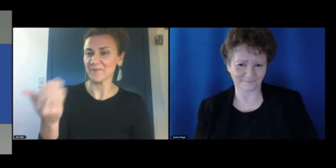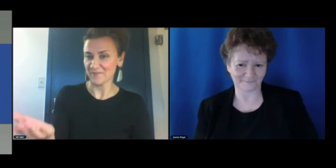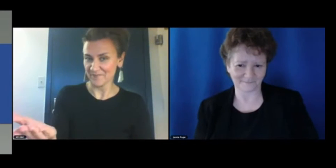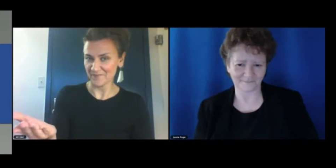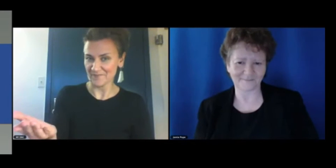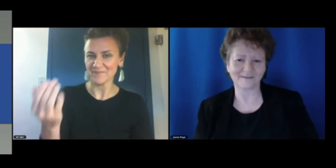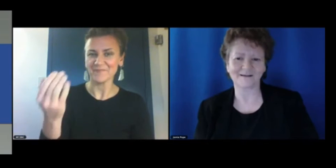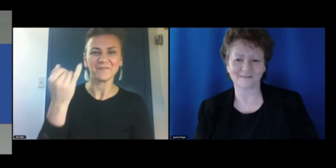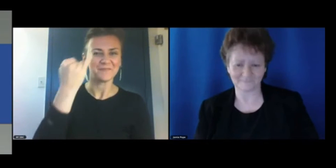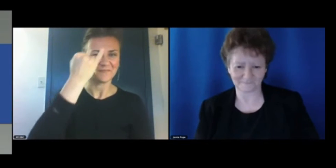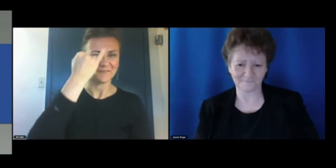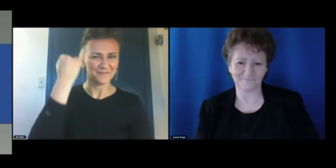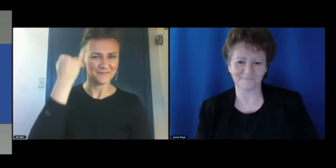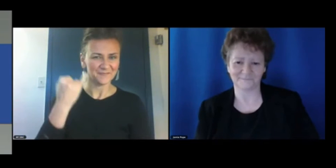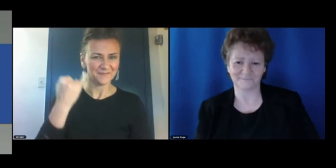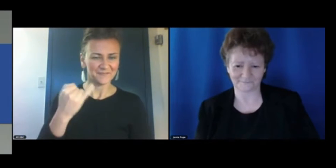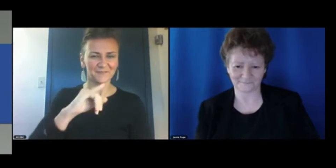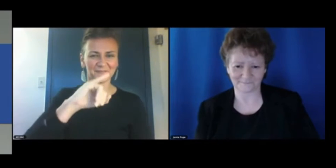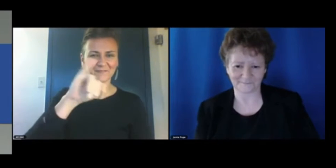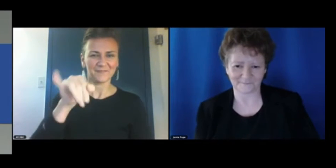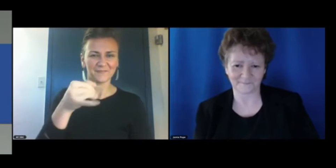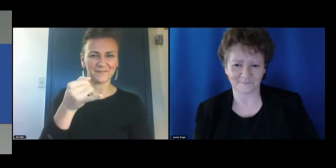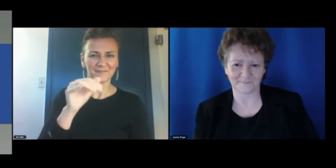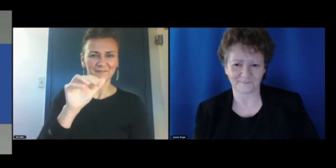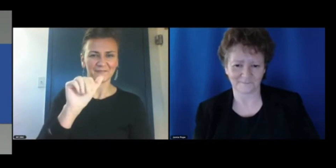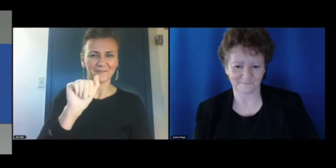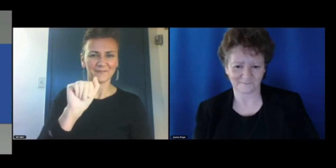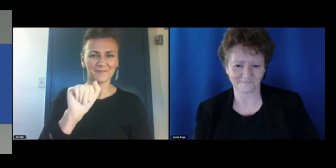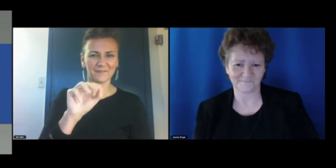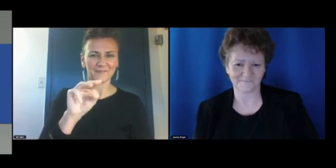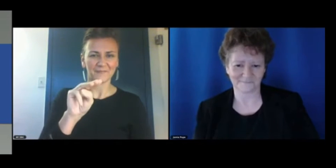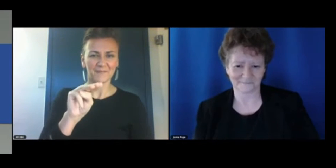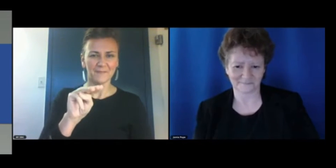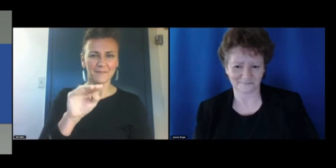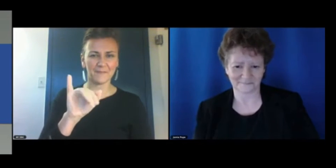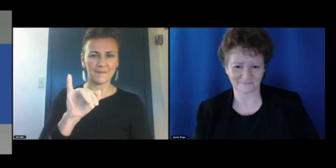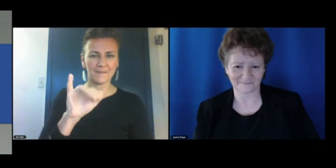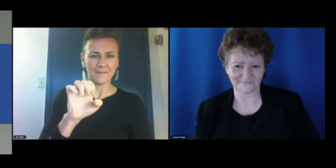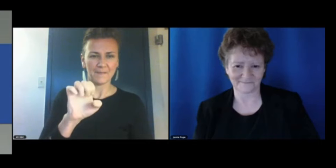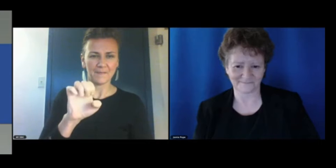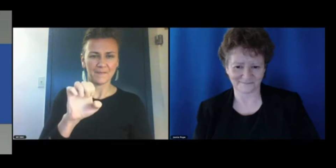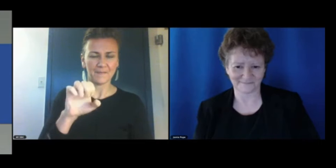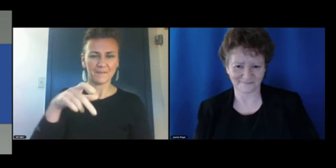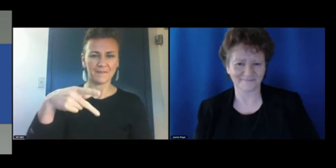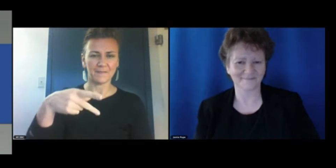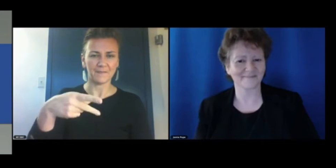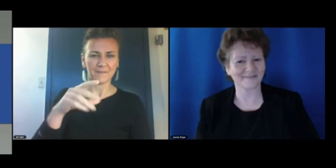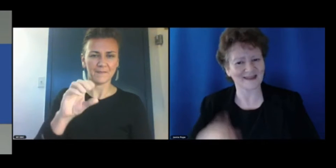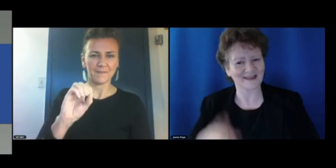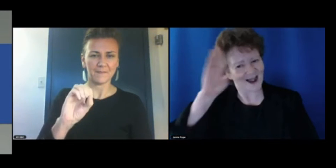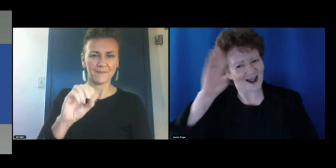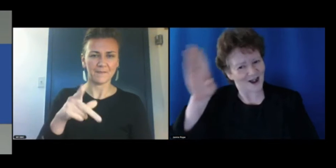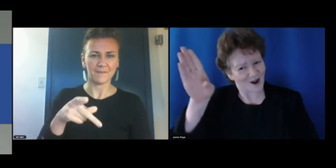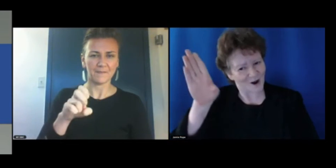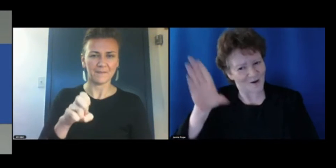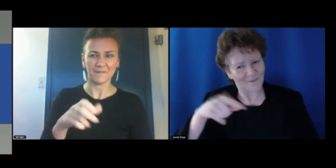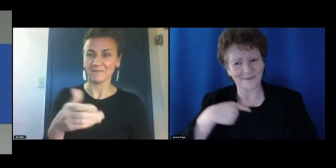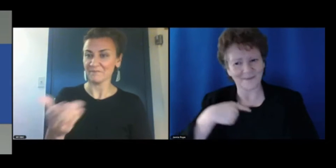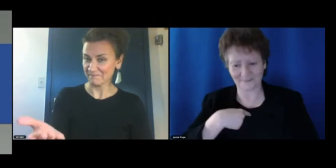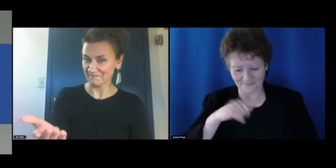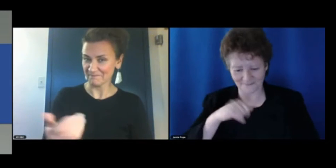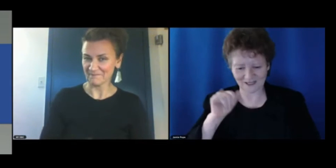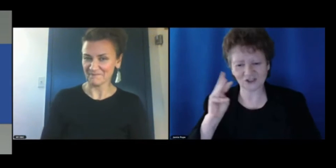Hi, this is an interview with Susan Morgan Morrow. My sign name is an S next to my